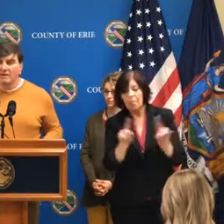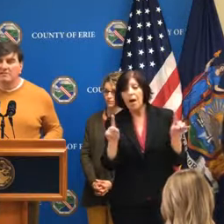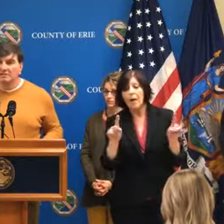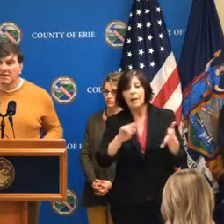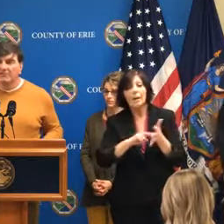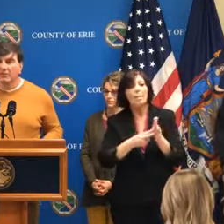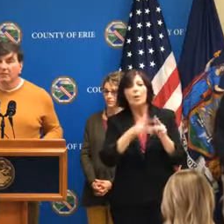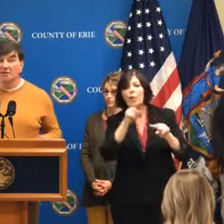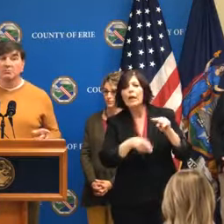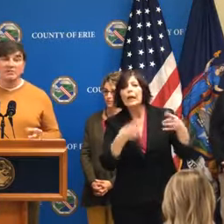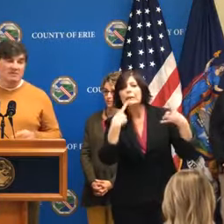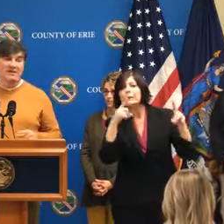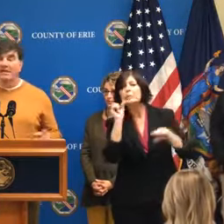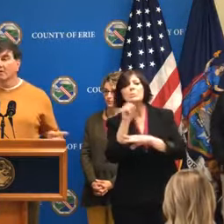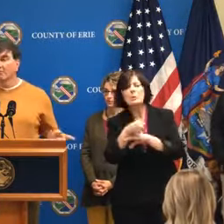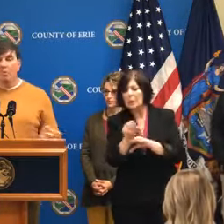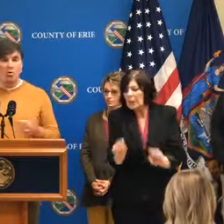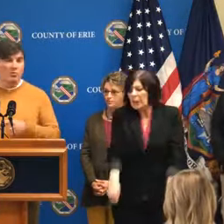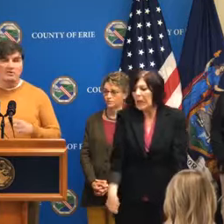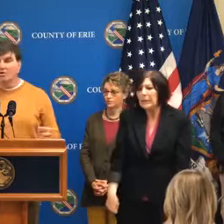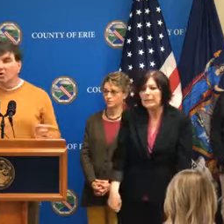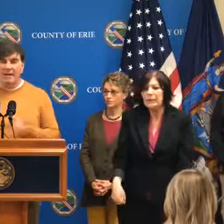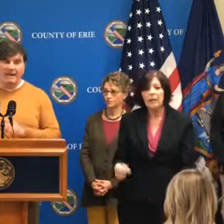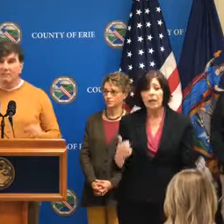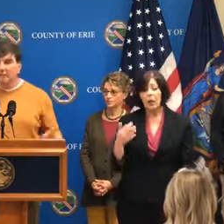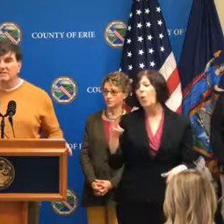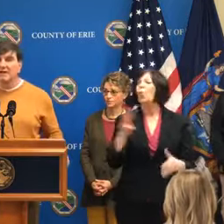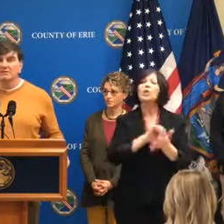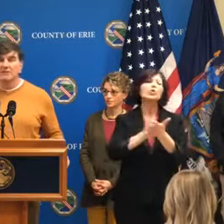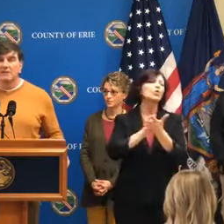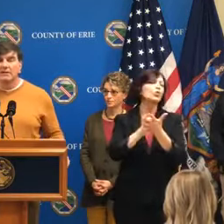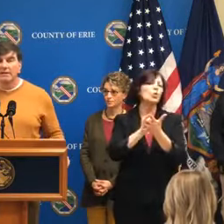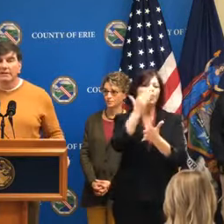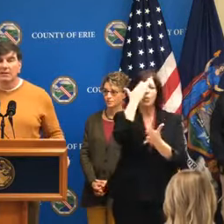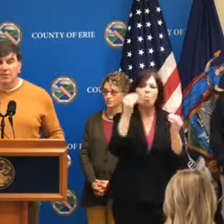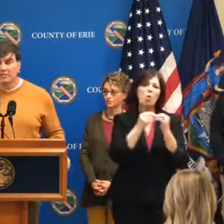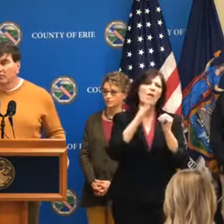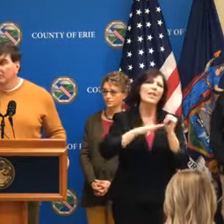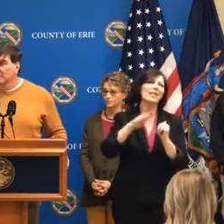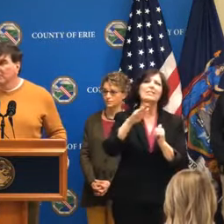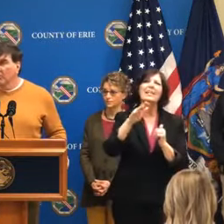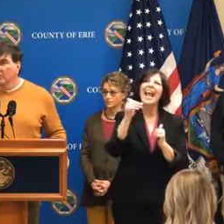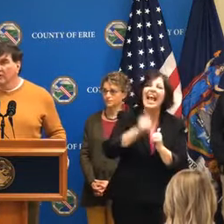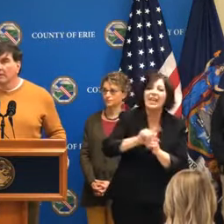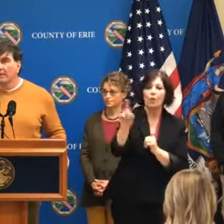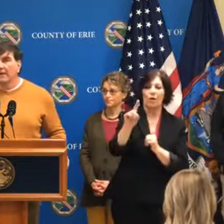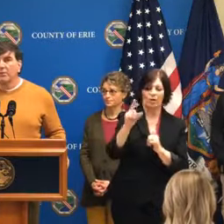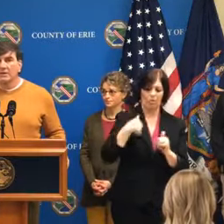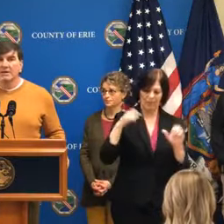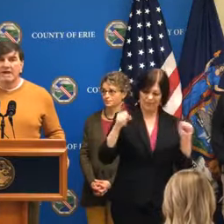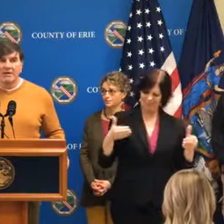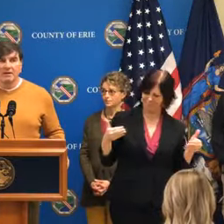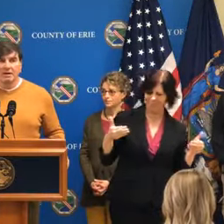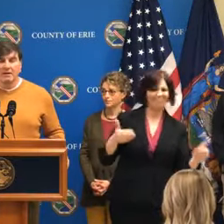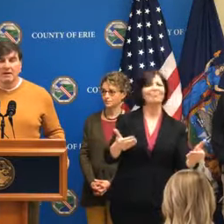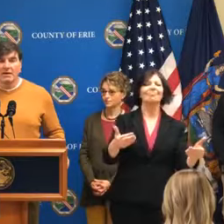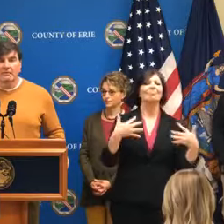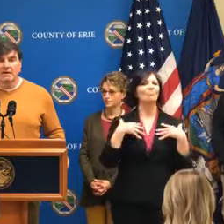be unsuccessful, because we've seen here more in Western New York than any place else that we can move things forward and we can